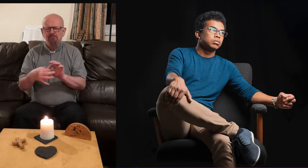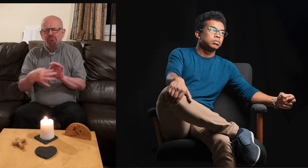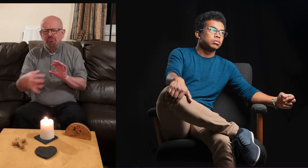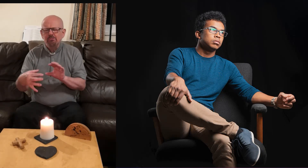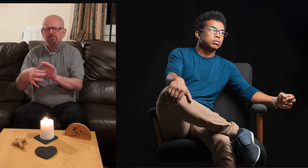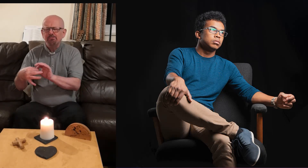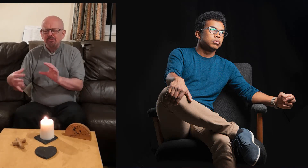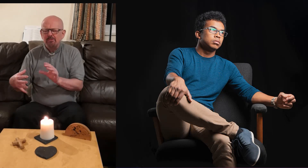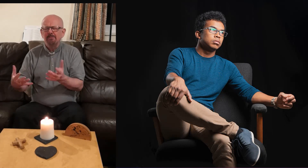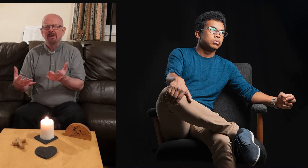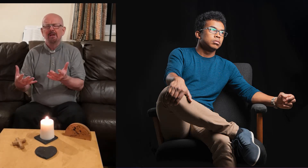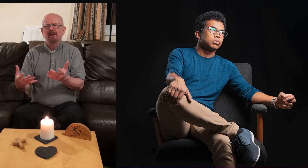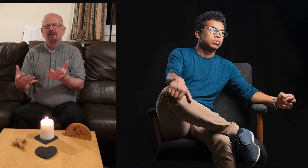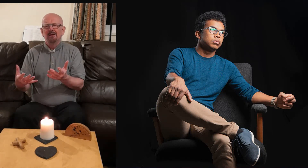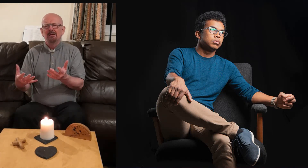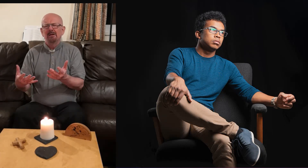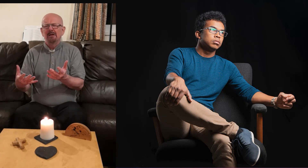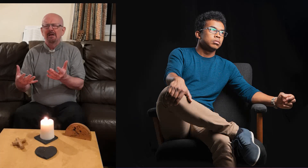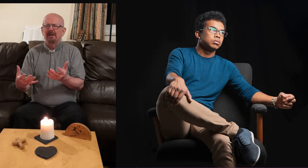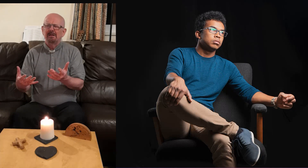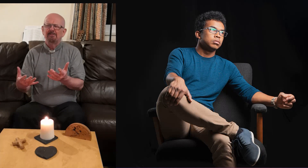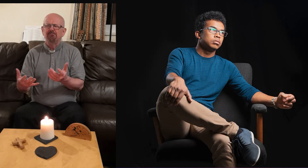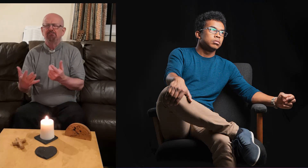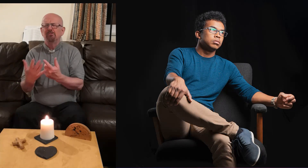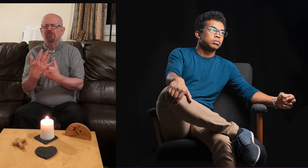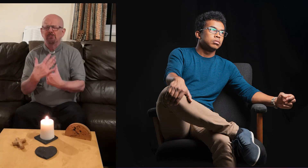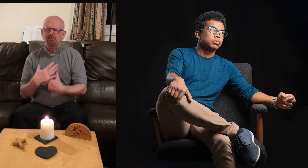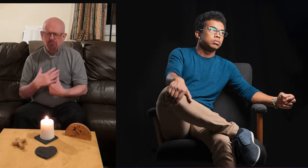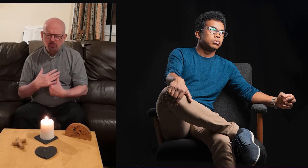and pressures of lockdown is taking its toll.